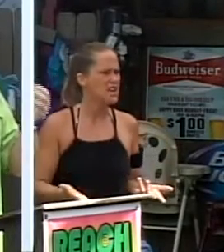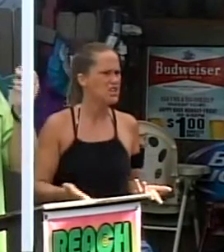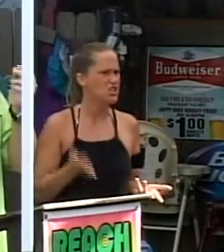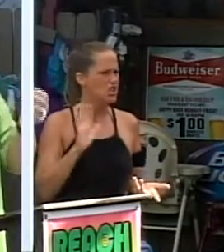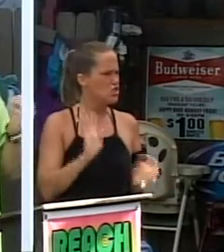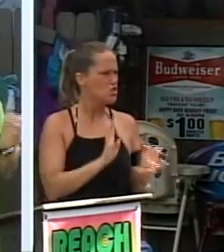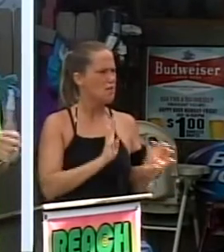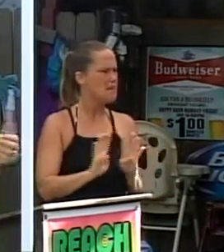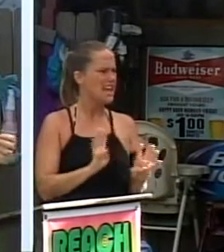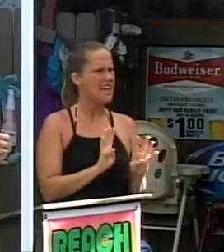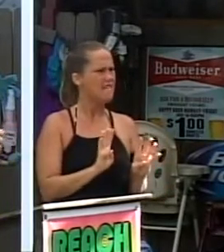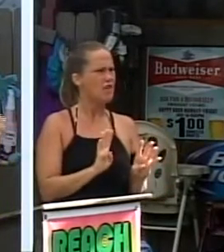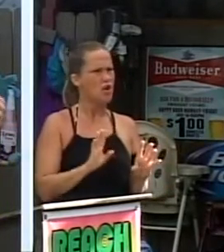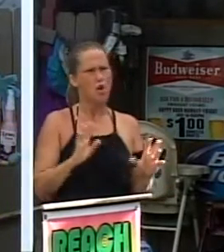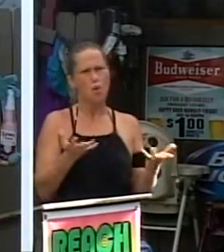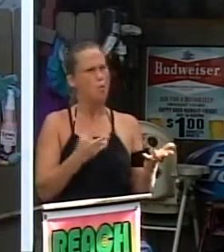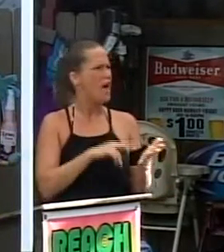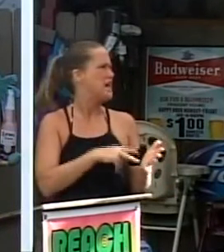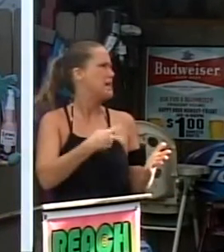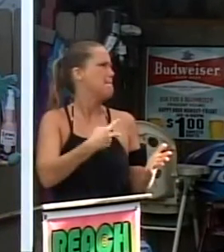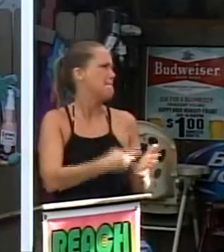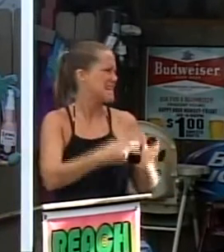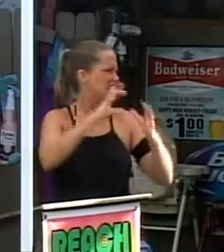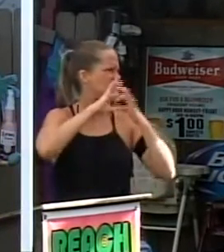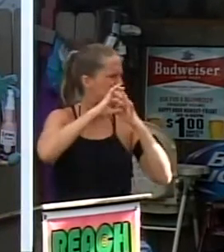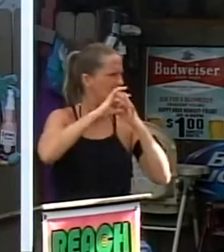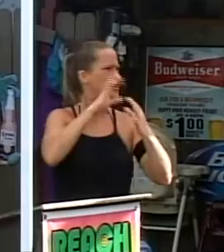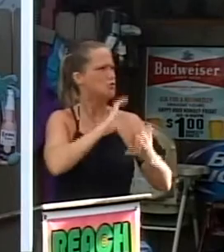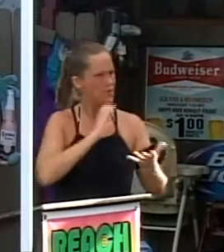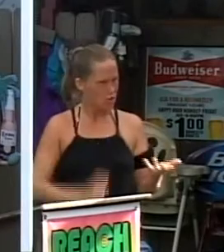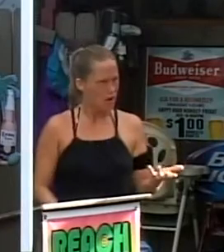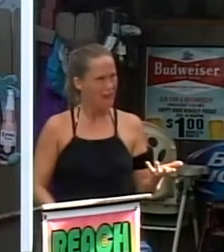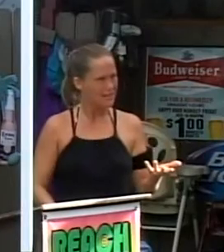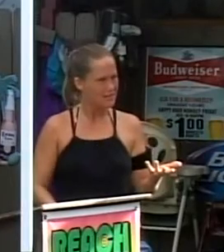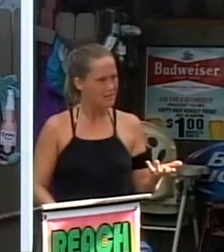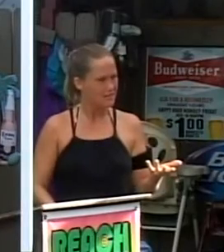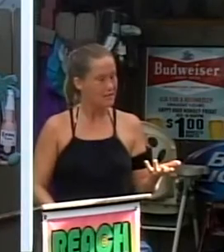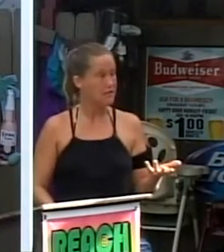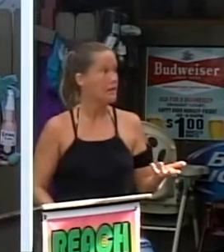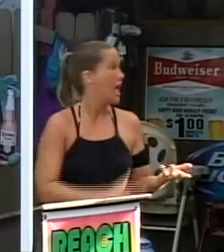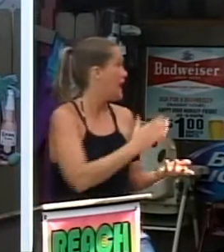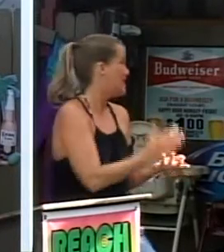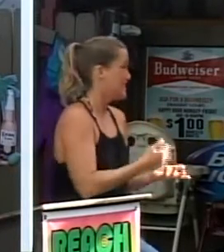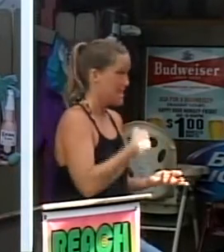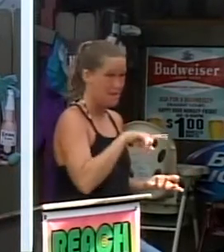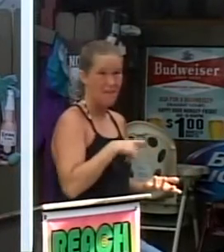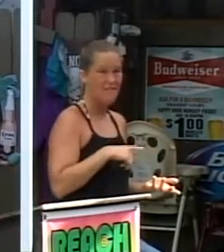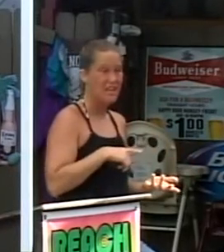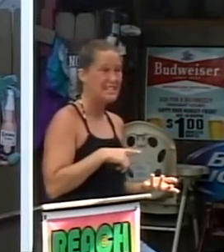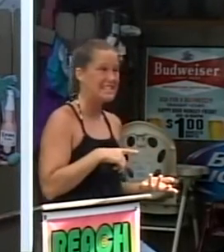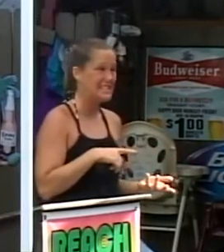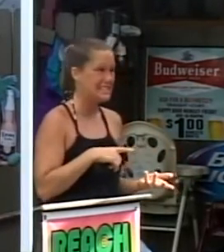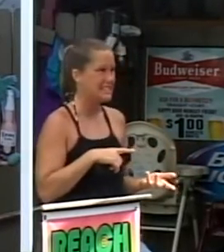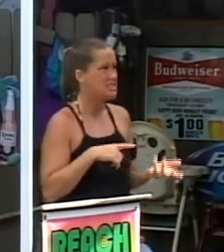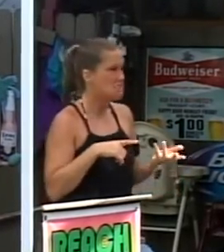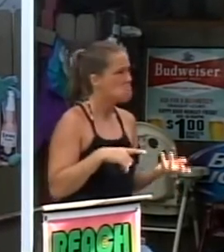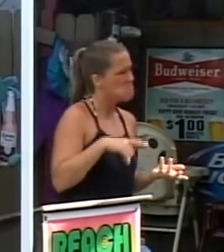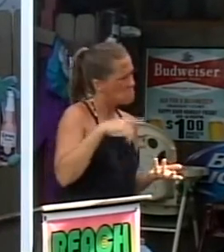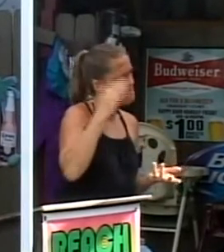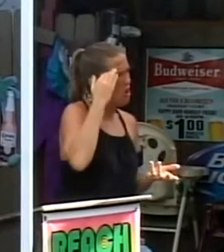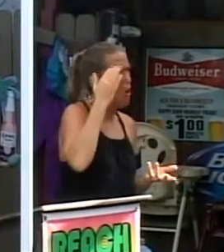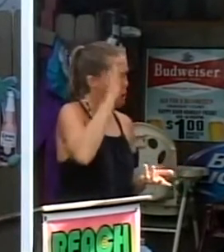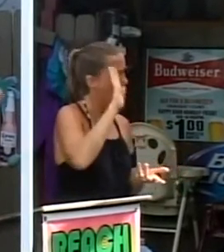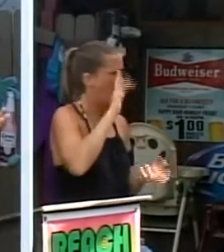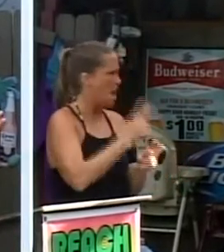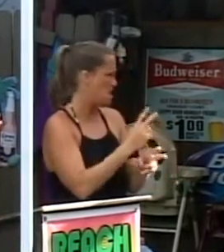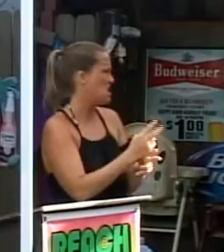that really means. Some of us have an idea that God's got us, but we don't know how good the good news really is. And the